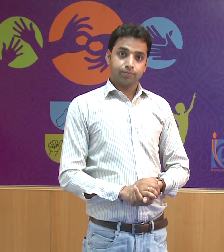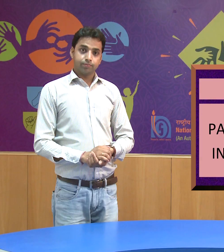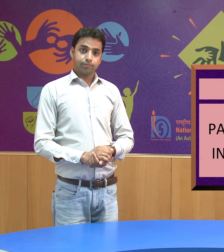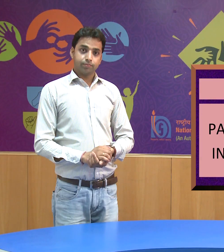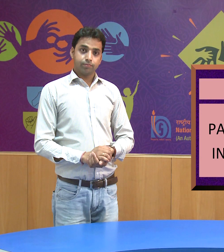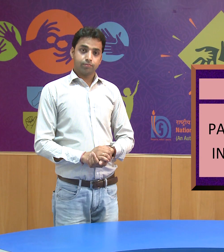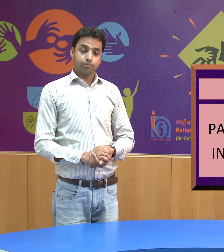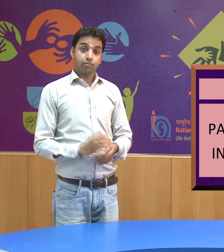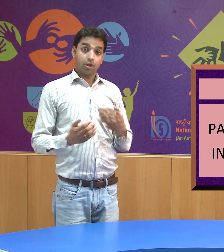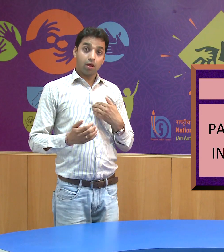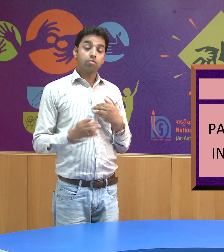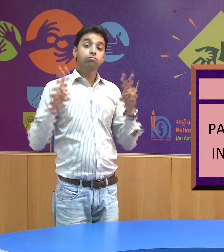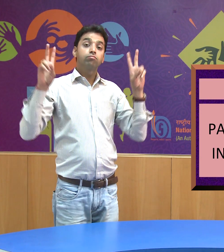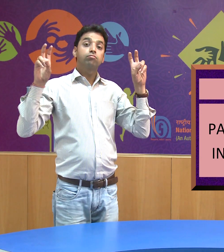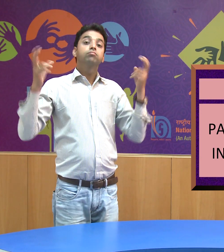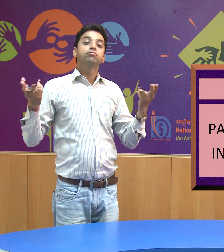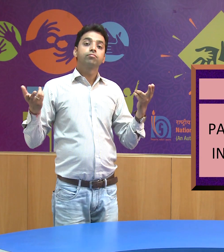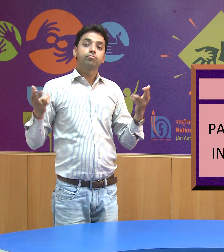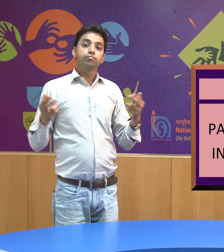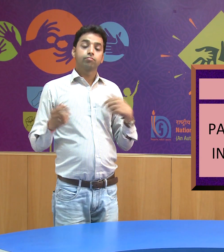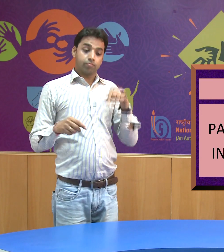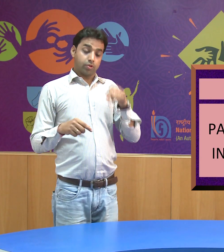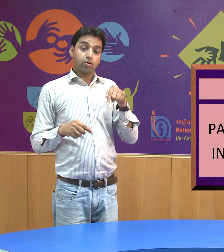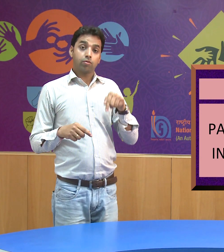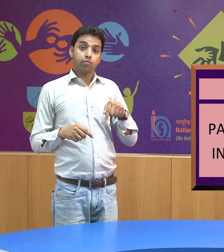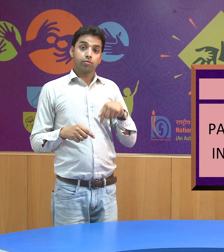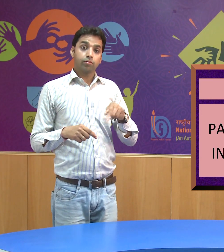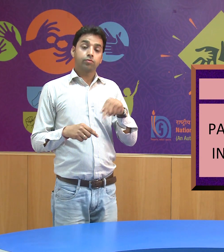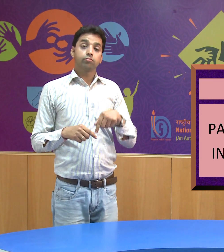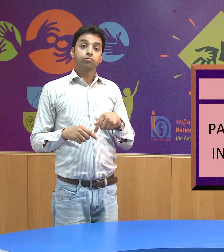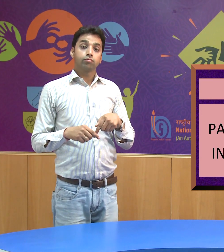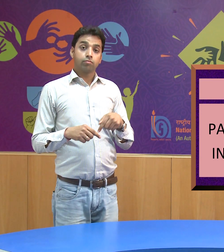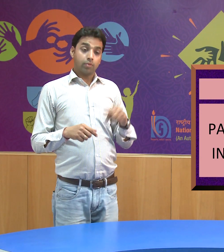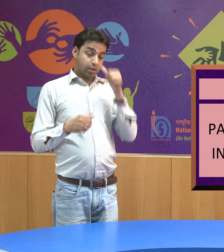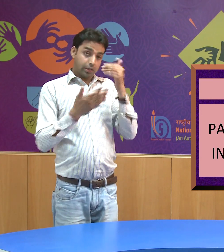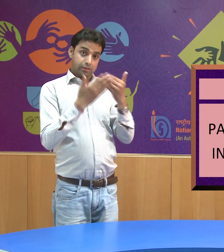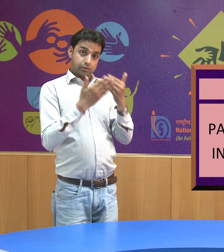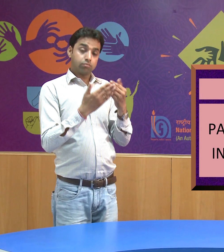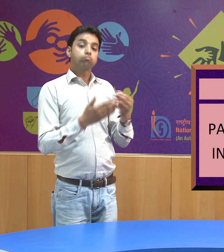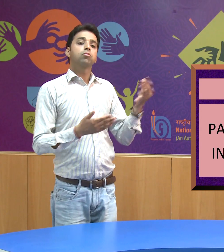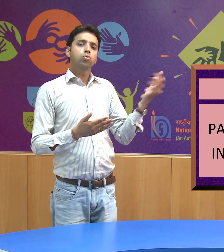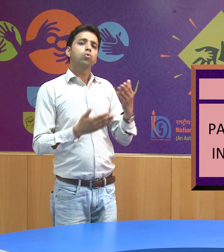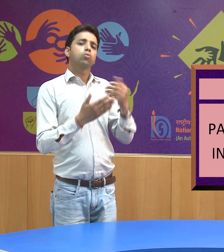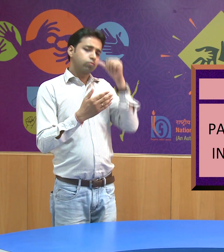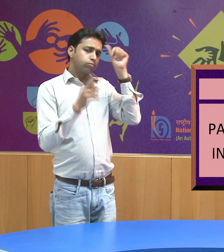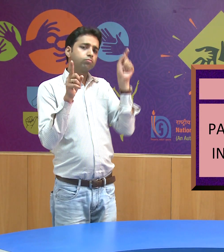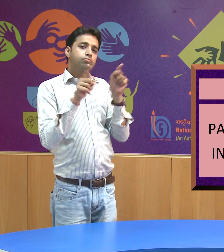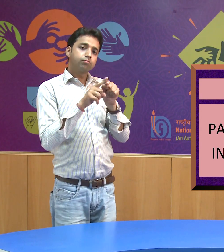Our topic for today is the education in modern India.